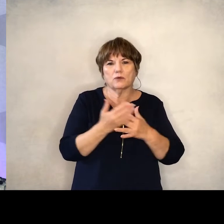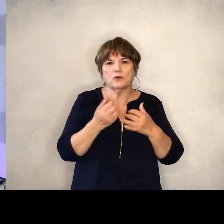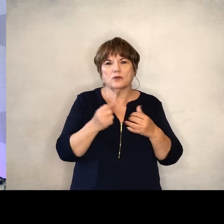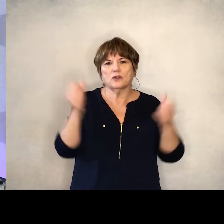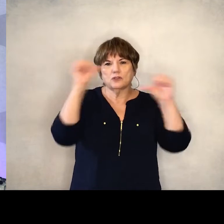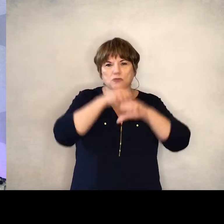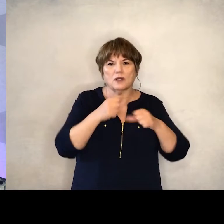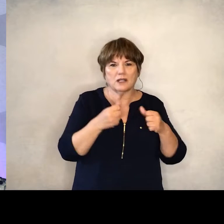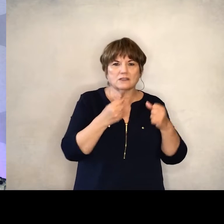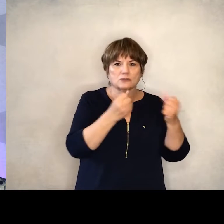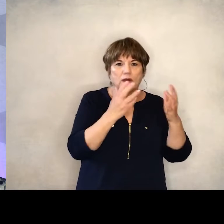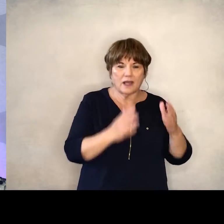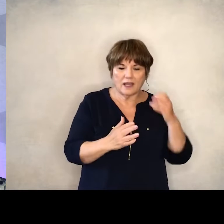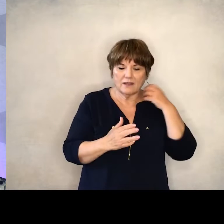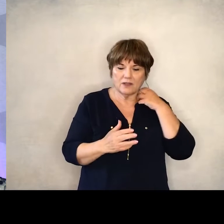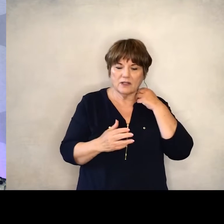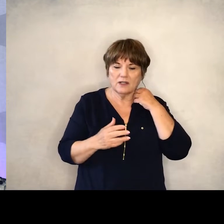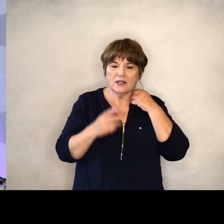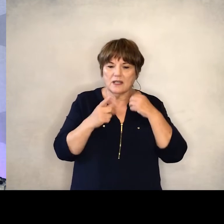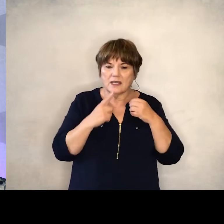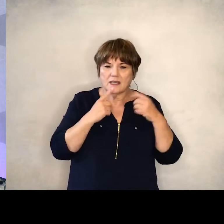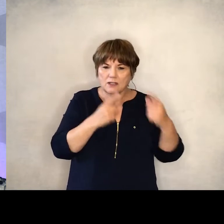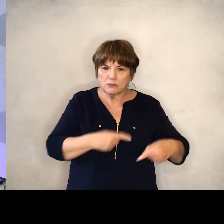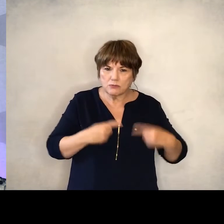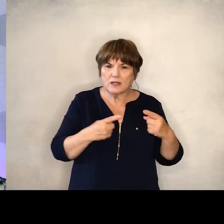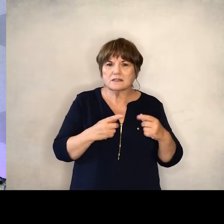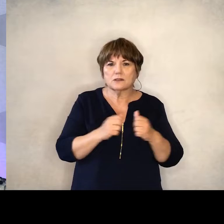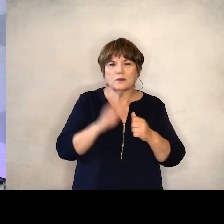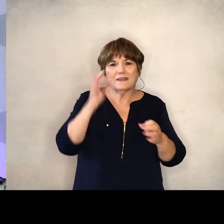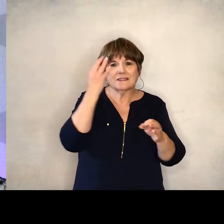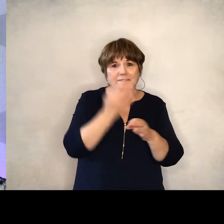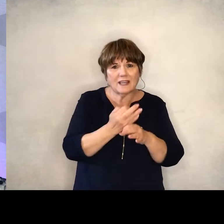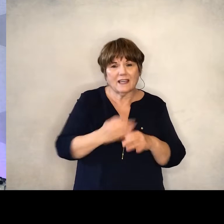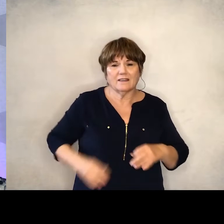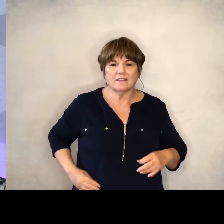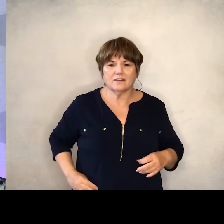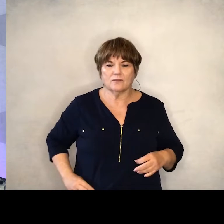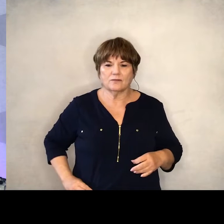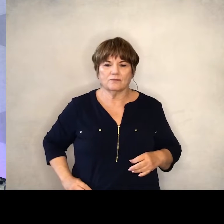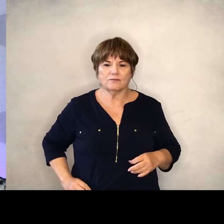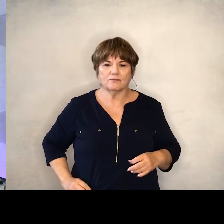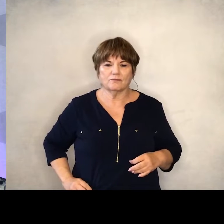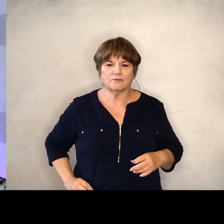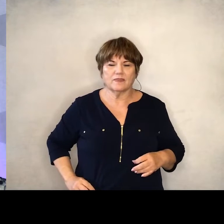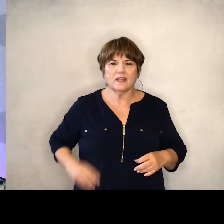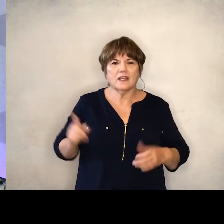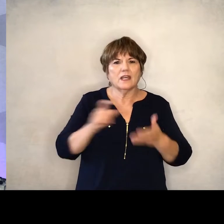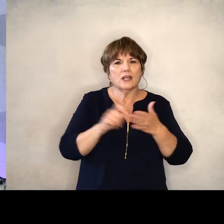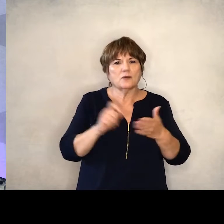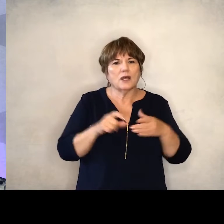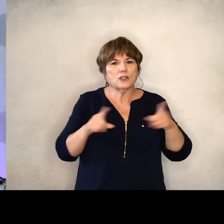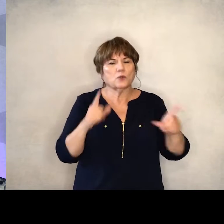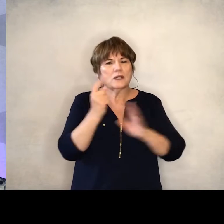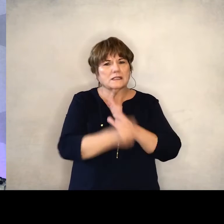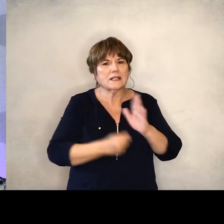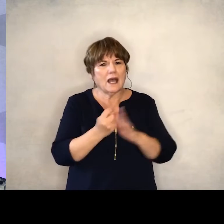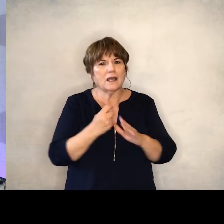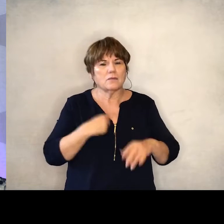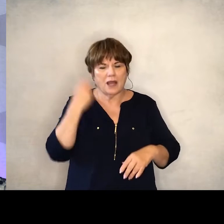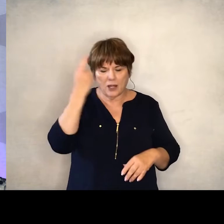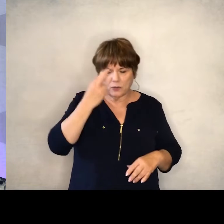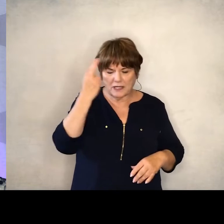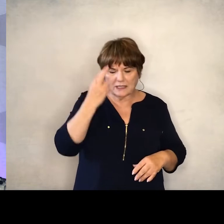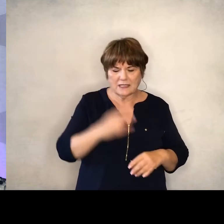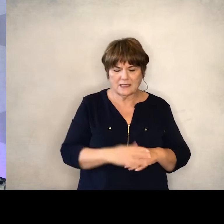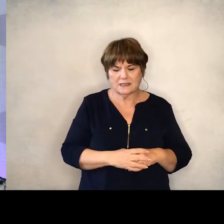explores his own deep wrestling in faith. He writes, "Over time, I realized that the trajectory